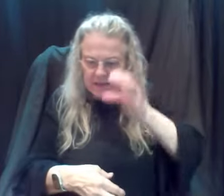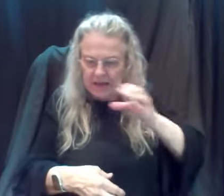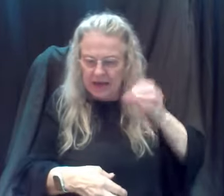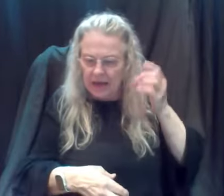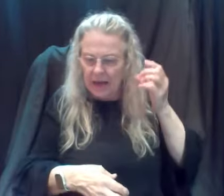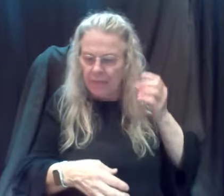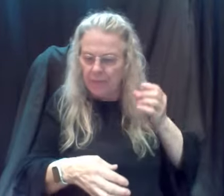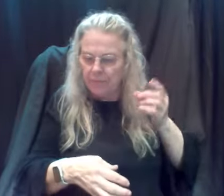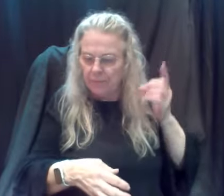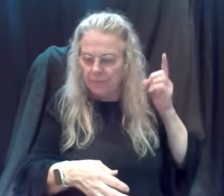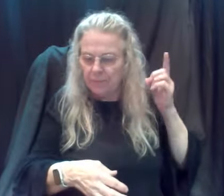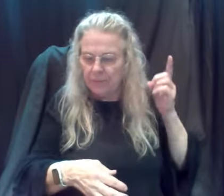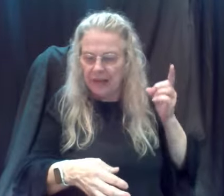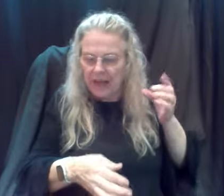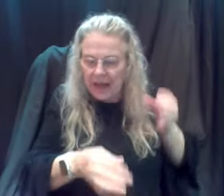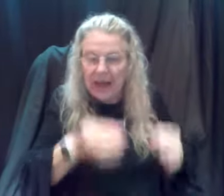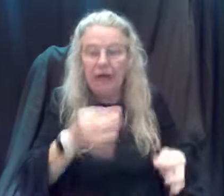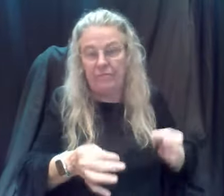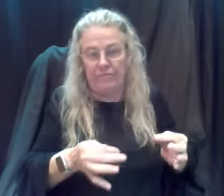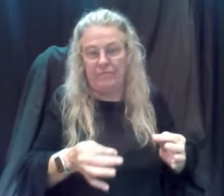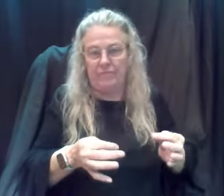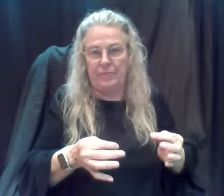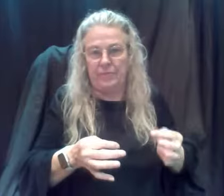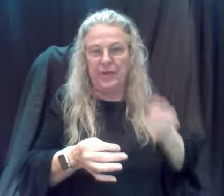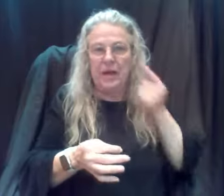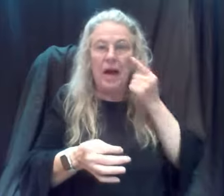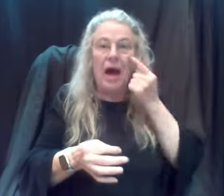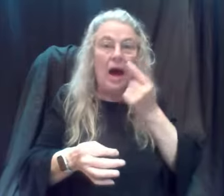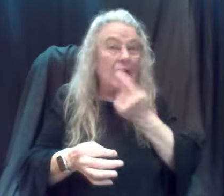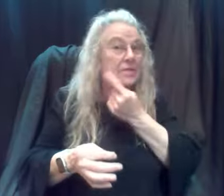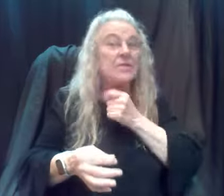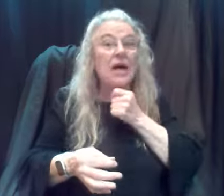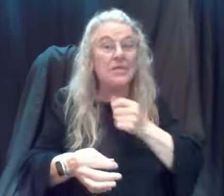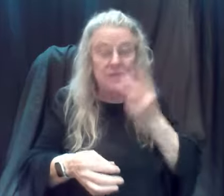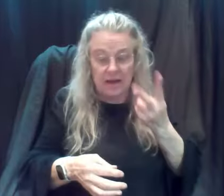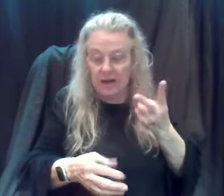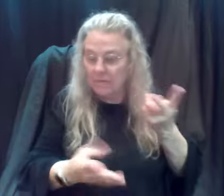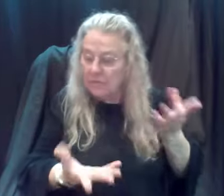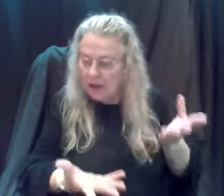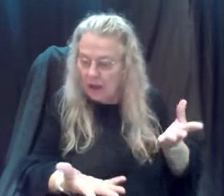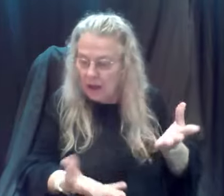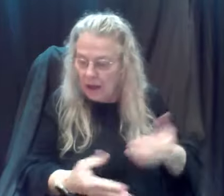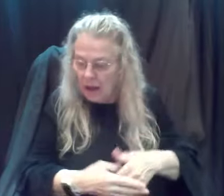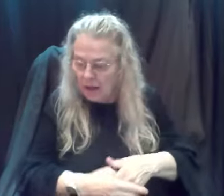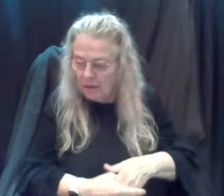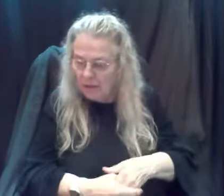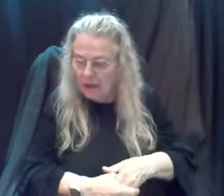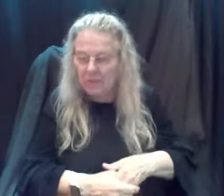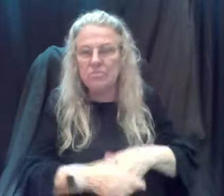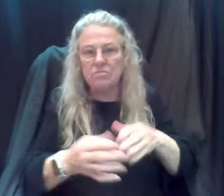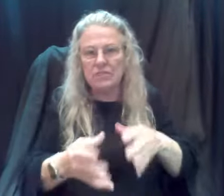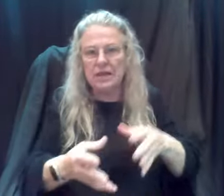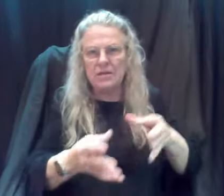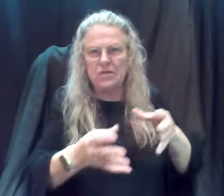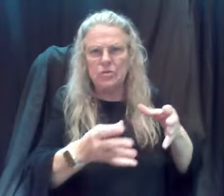seek him if eyes not see. It tends to make